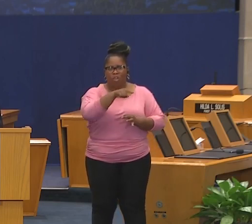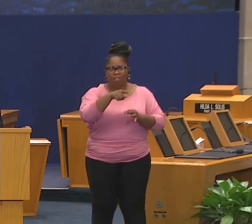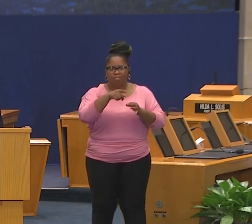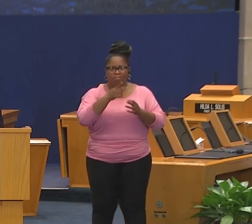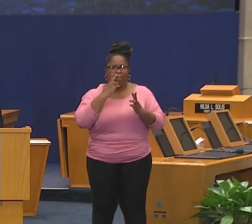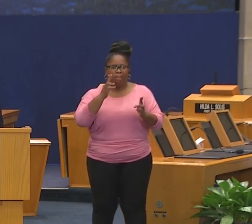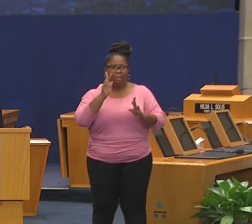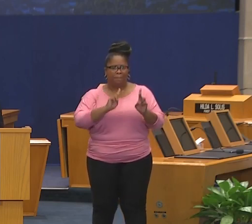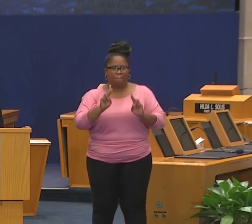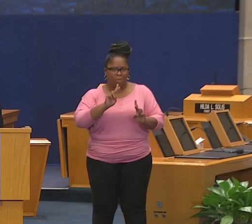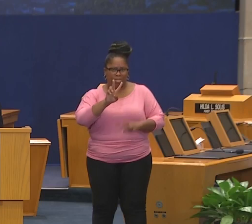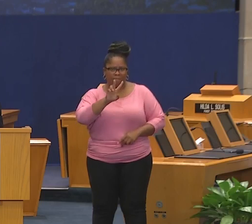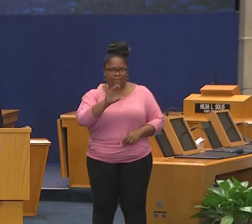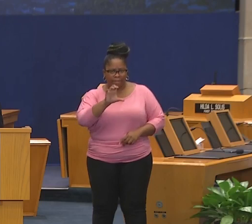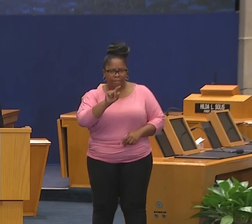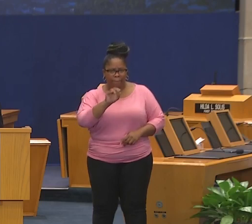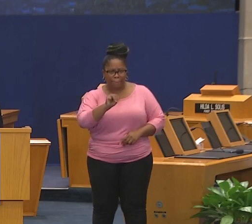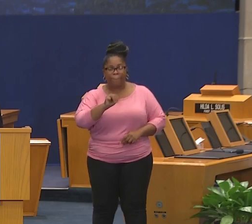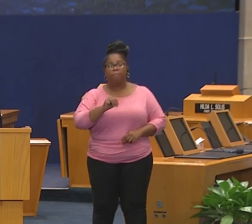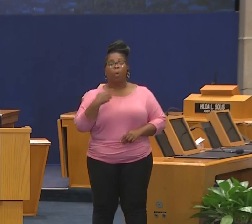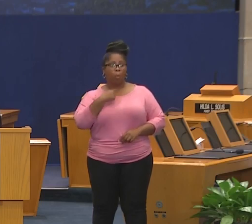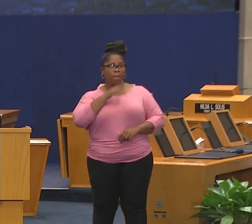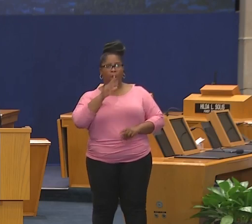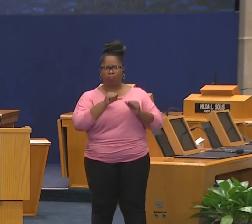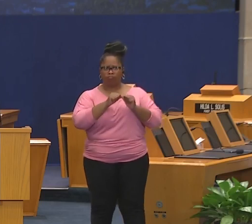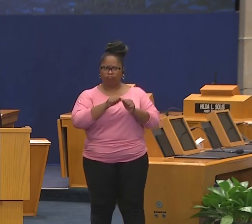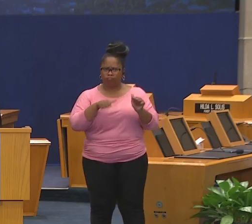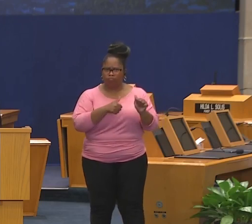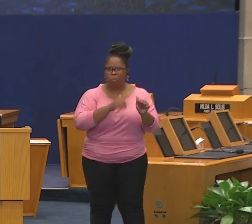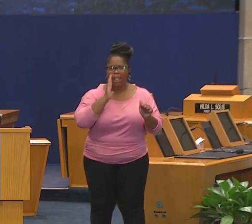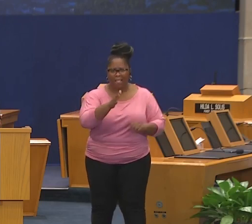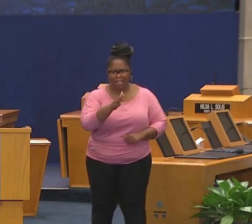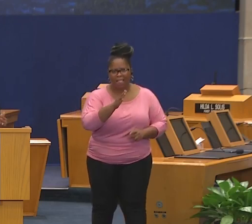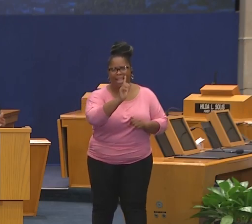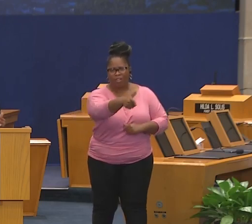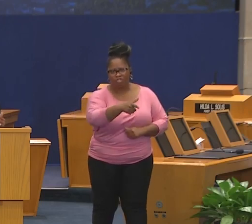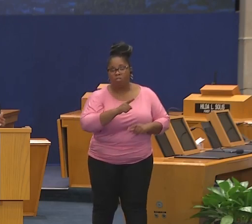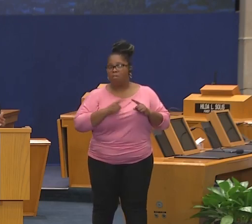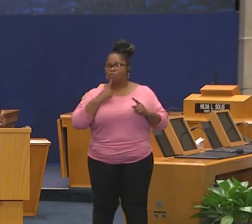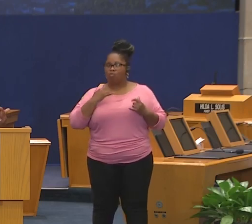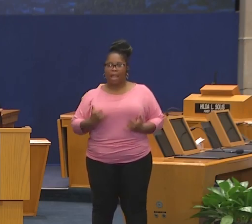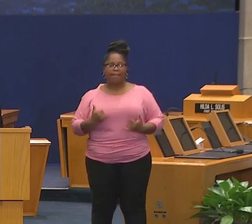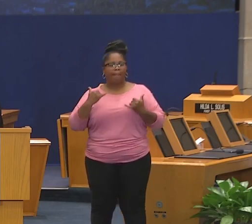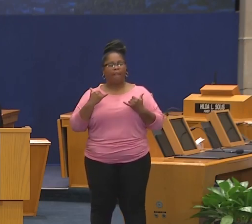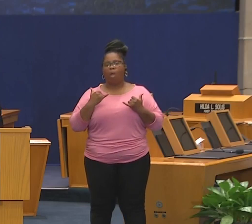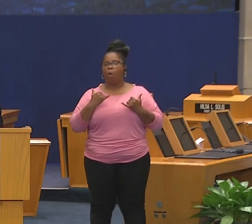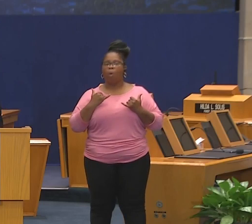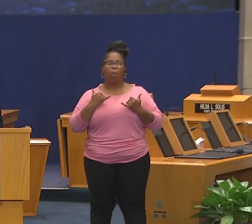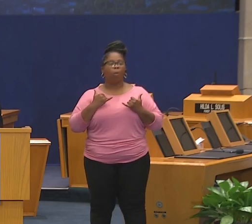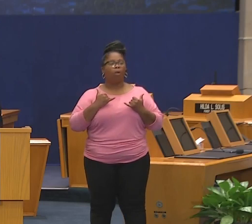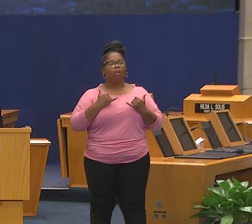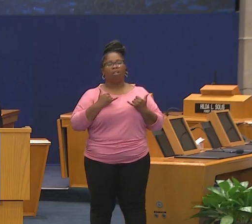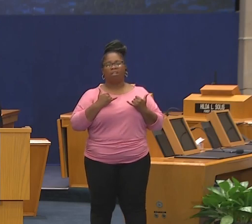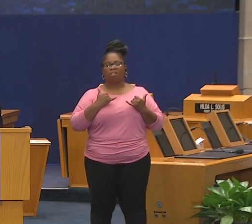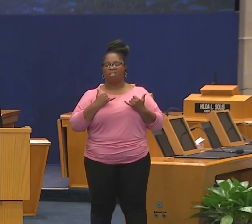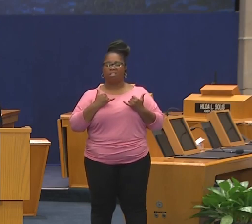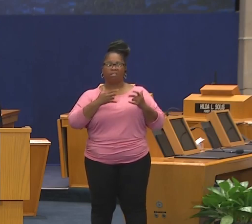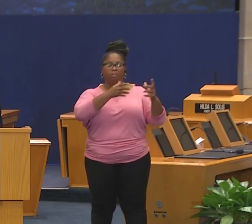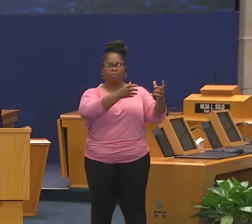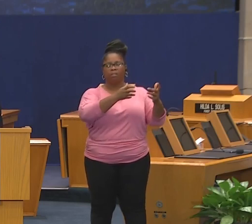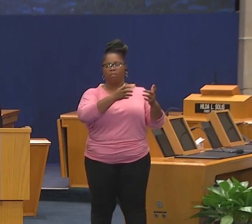those, but for right now, we're doing our best not to put a lot of those unnecessary questions